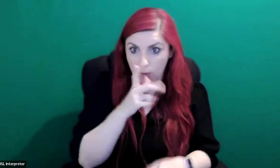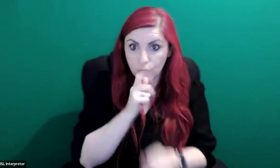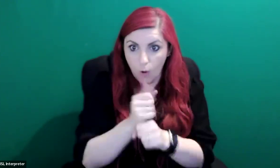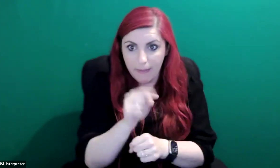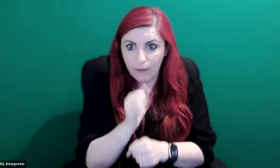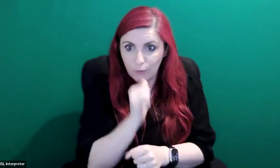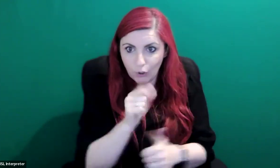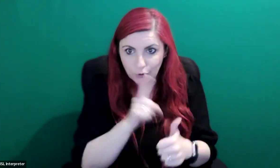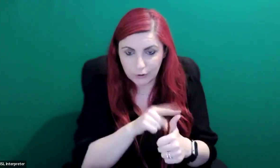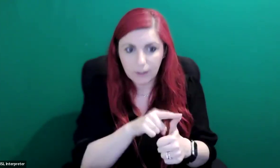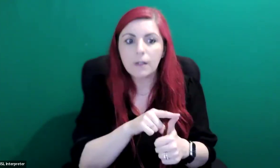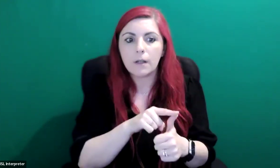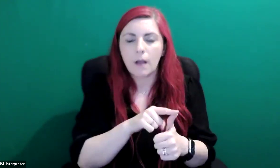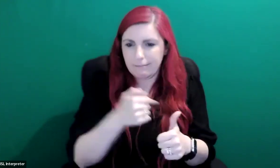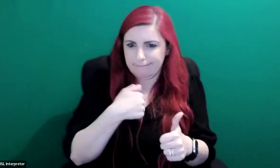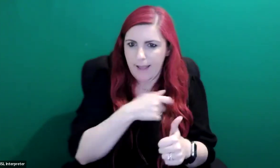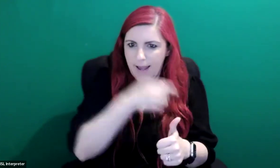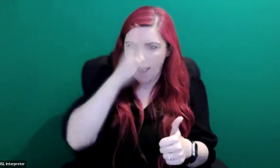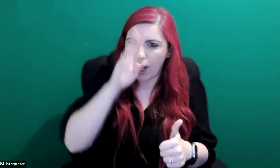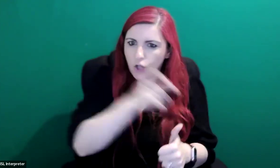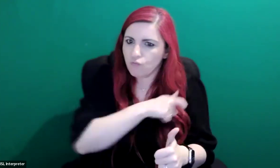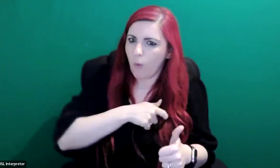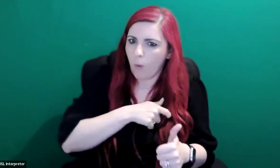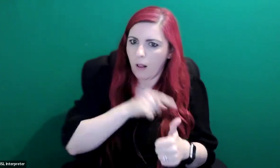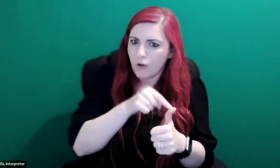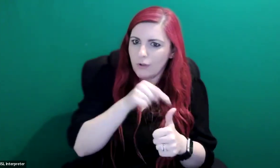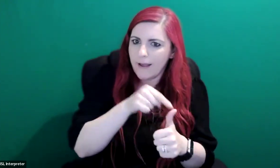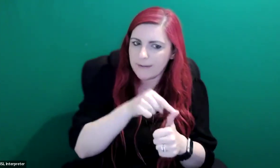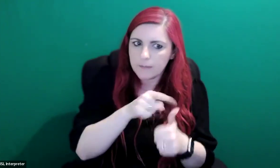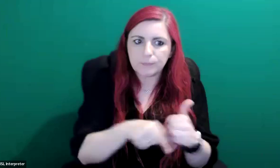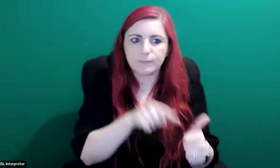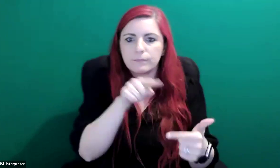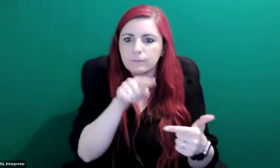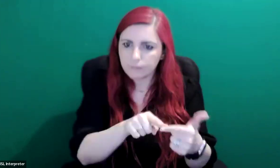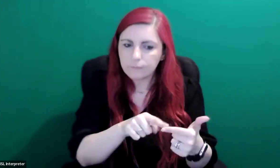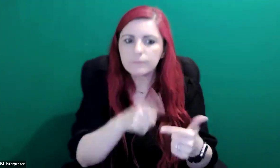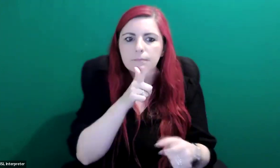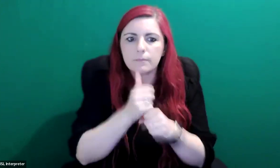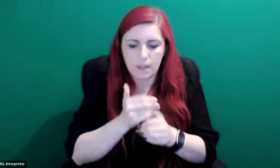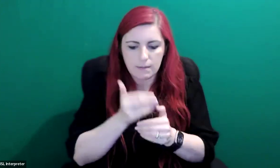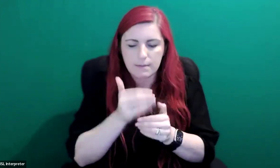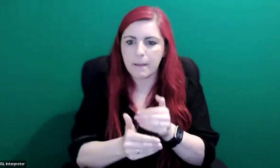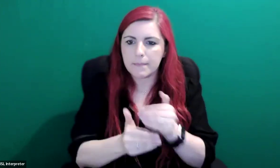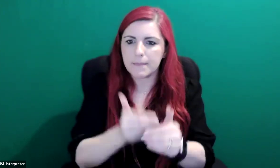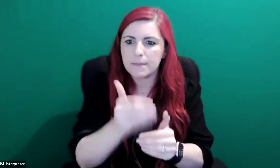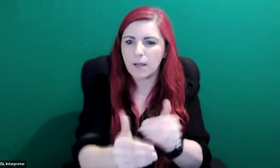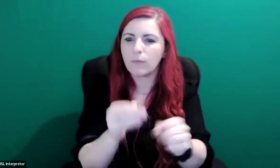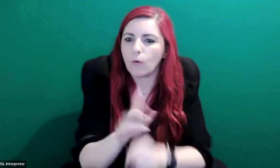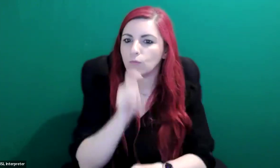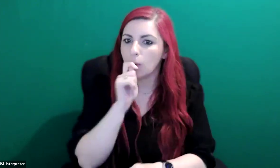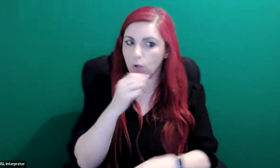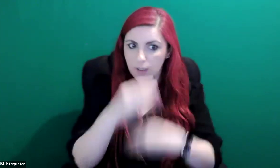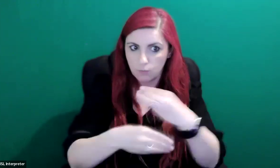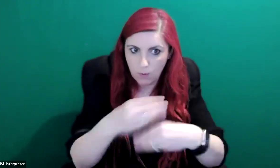works and what Ireland's role under the convention is. And then I'll be outlining the steps in the reporting process